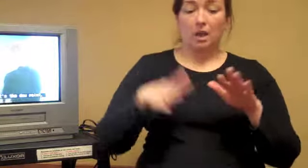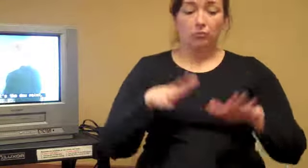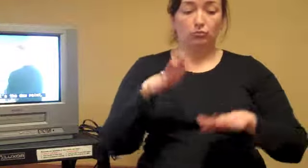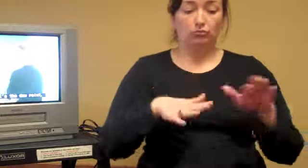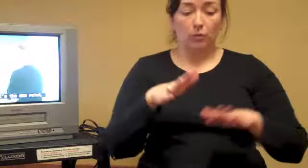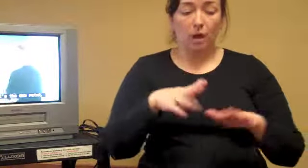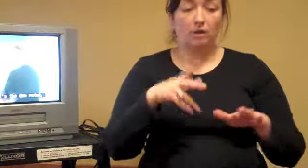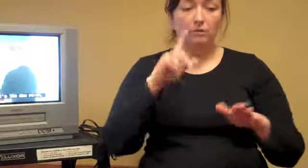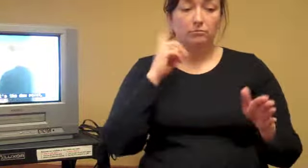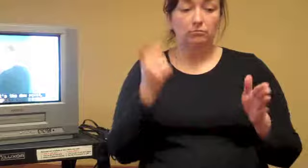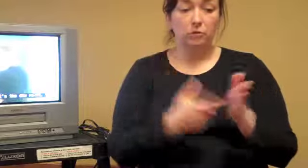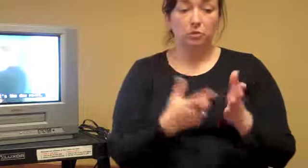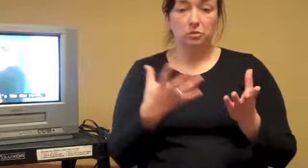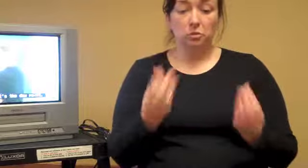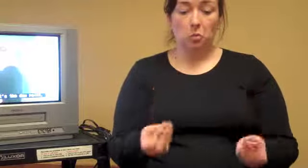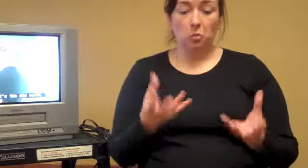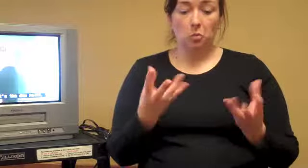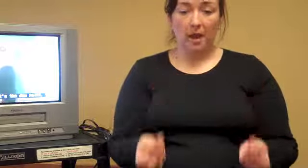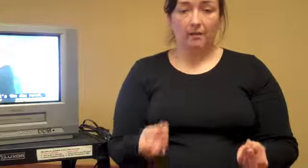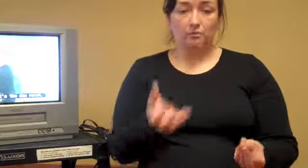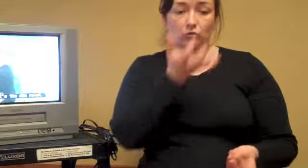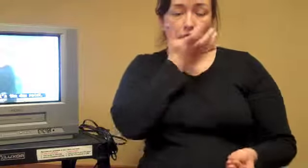point.